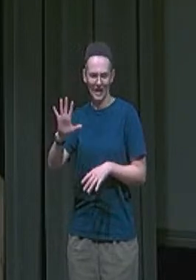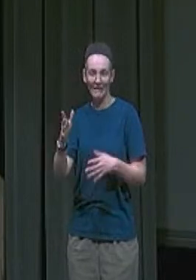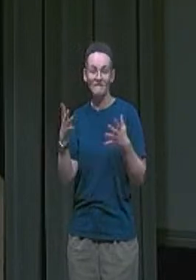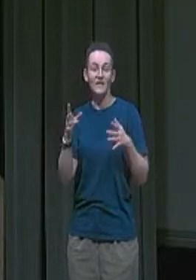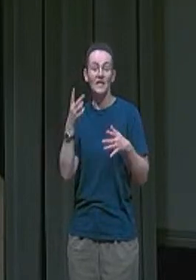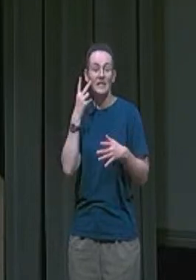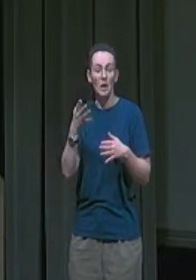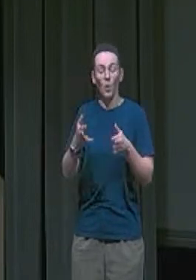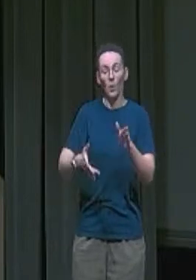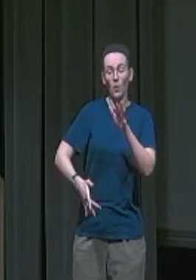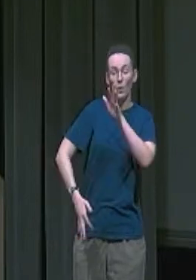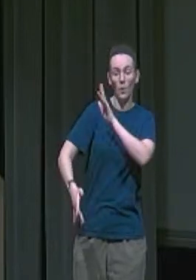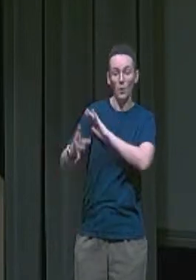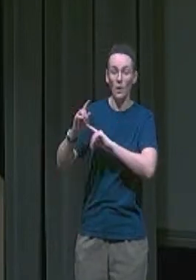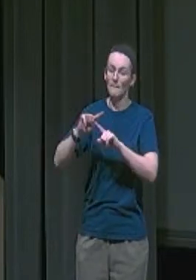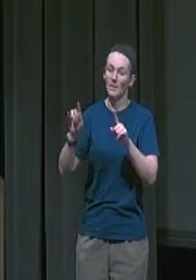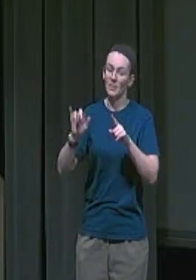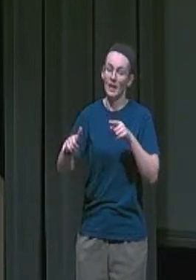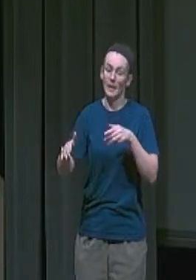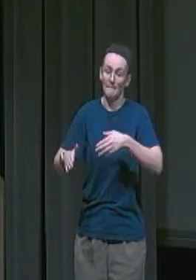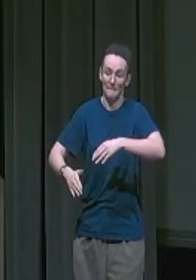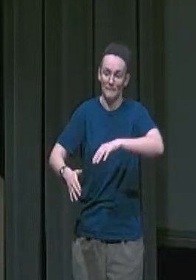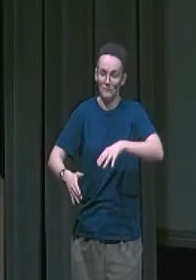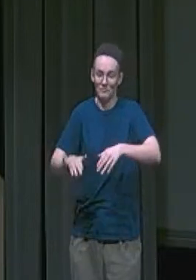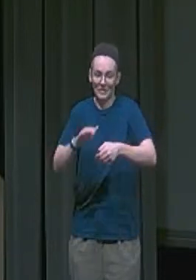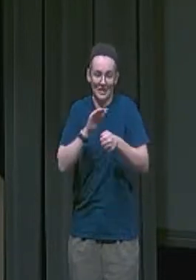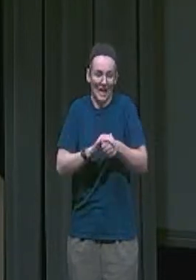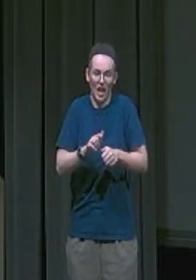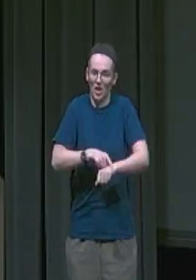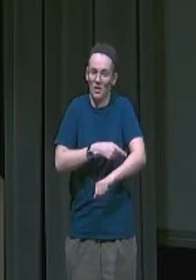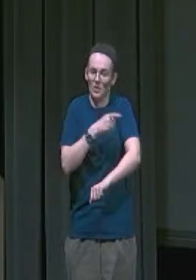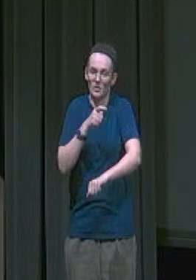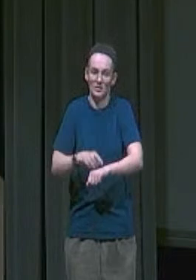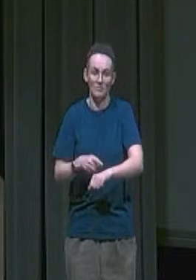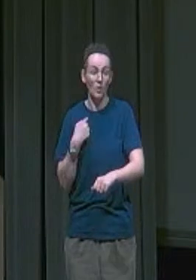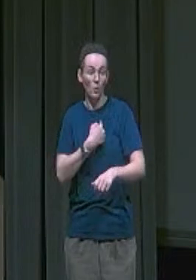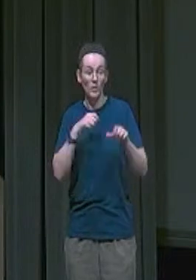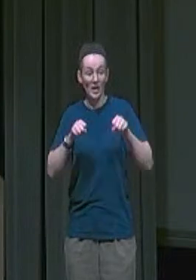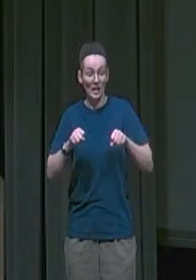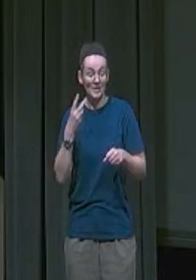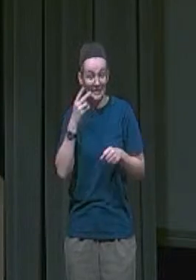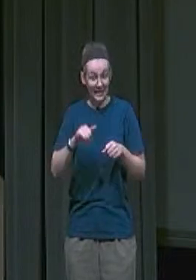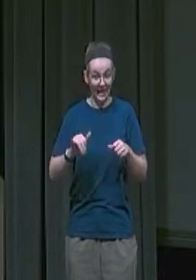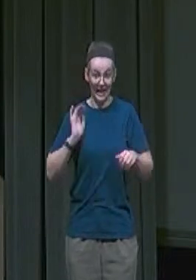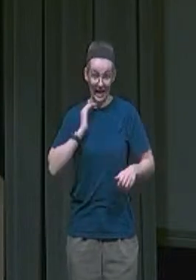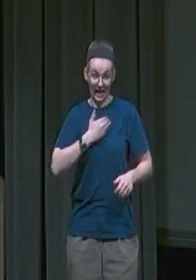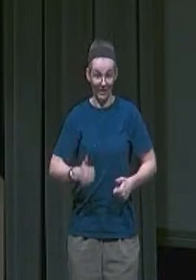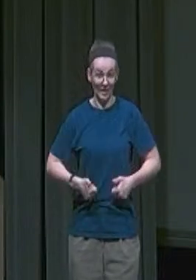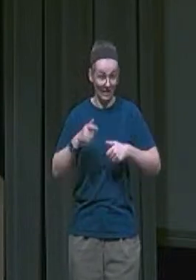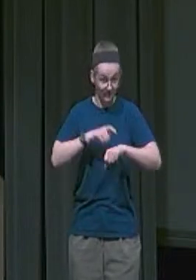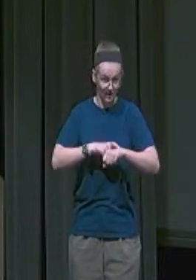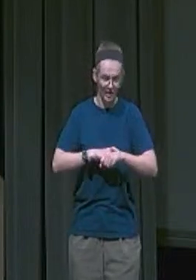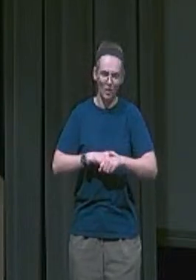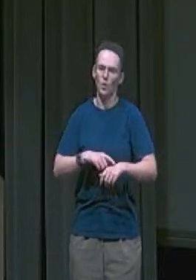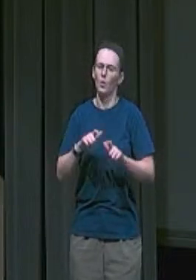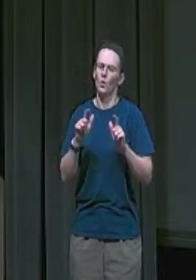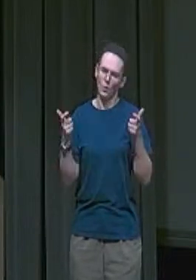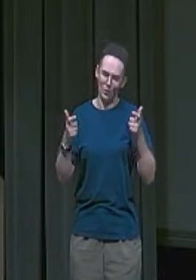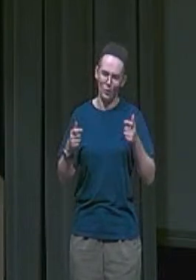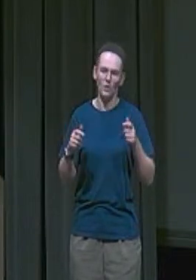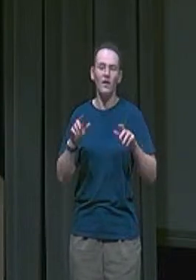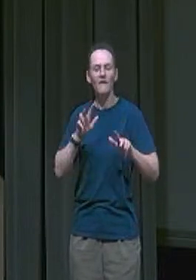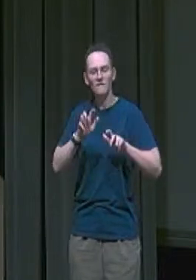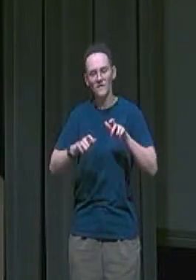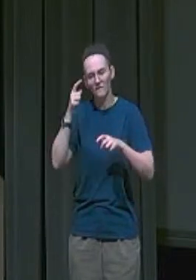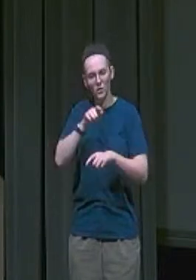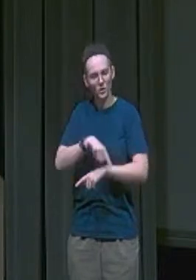but listen, it's been covered up for a long time. And I think for us to be able to see it in our lifetimes is significant. and it is investing back into you, and it's not without your